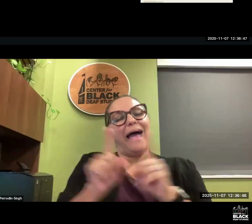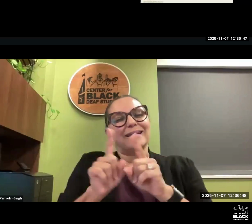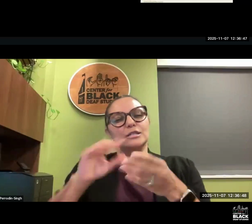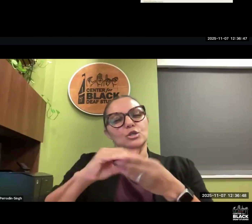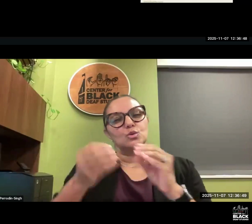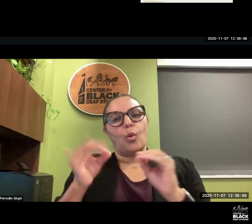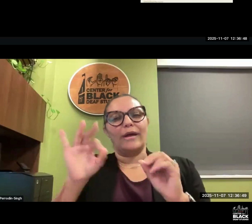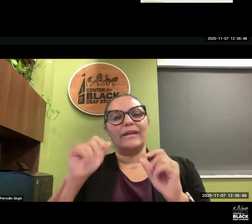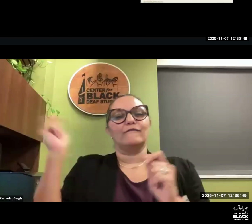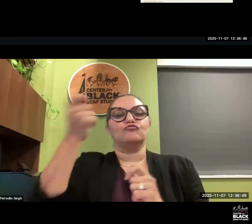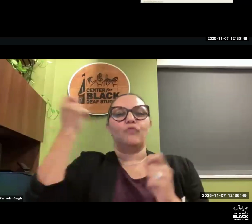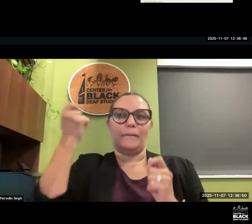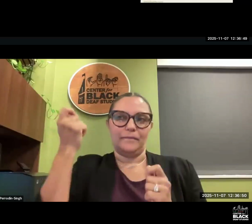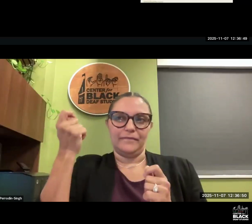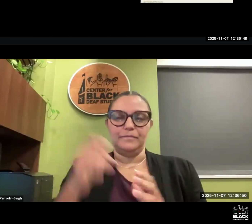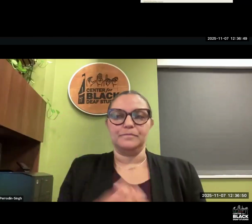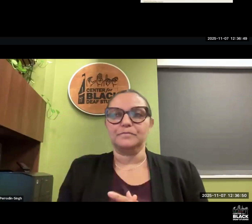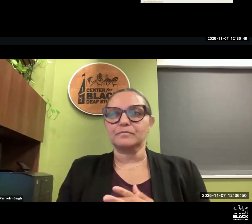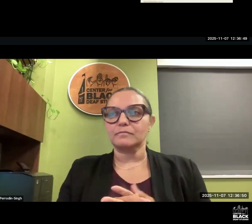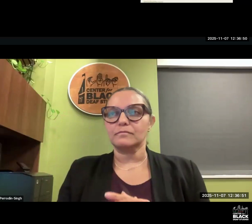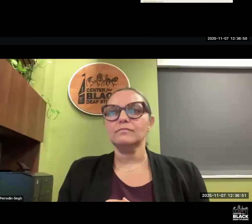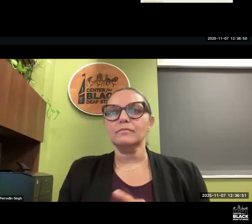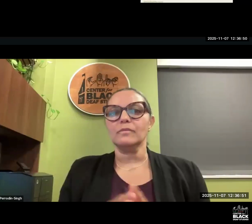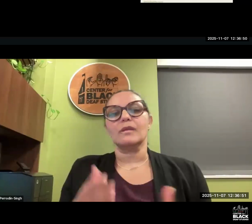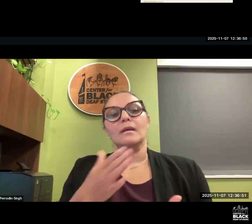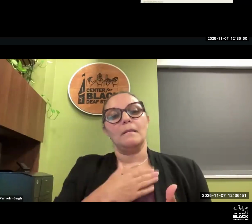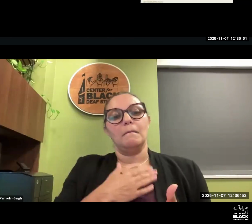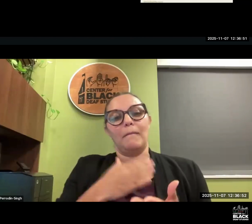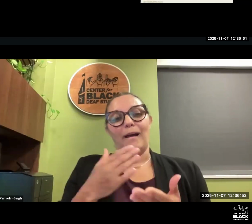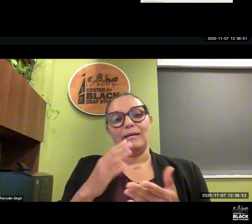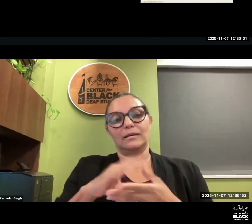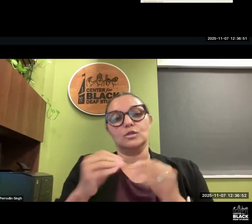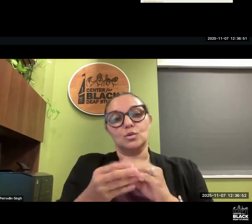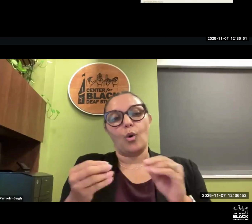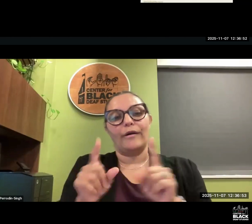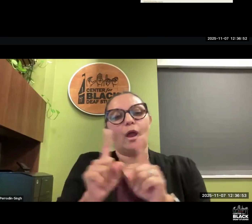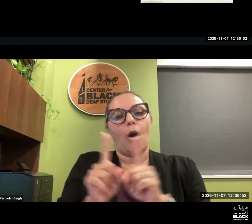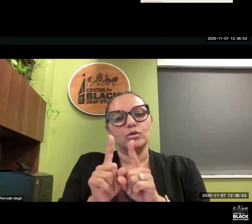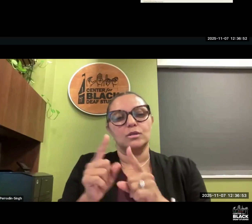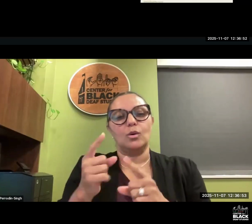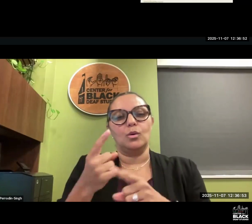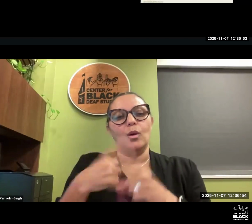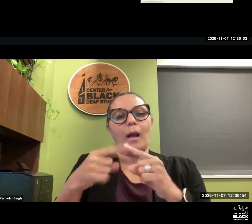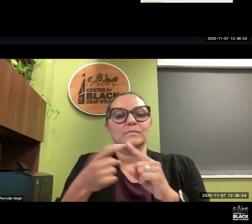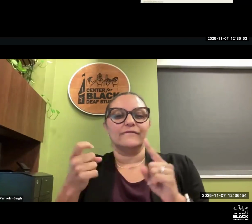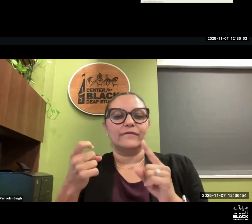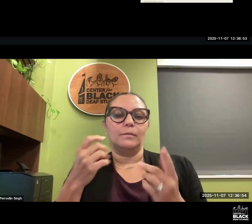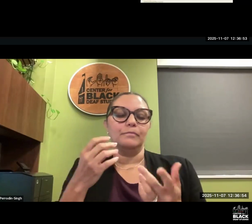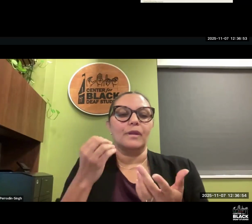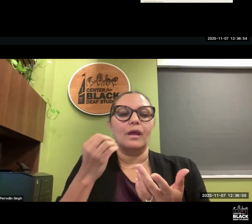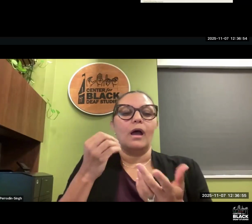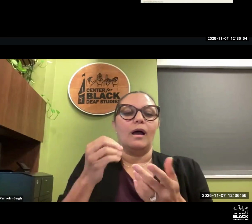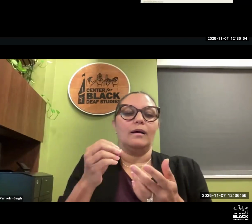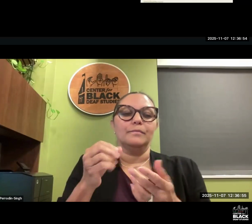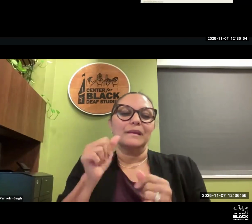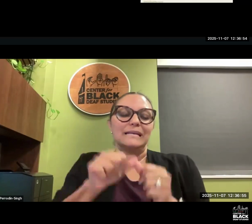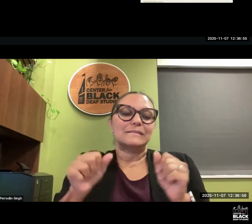happiness and joy was very critical. And it's a story that I could share as a win, as